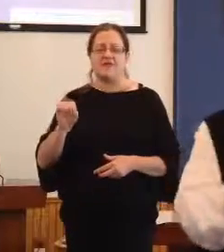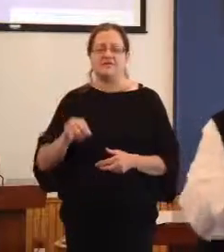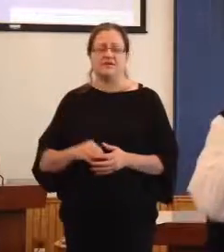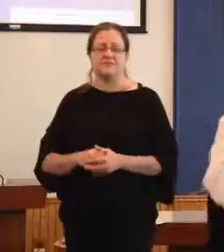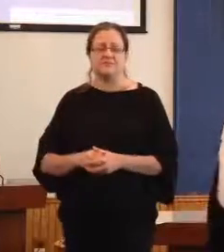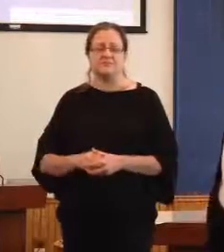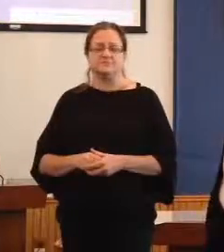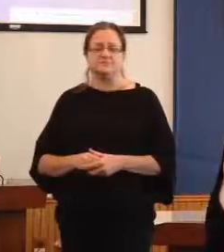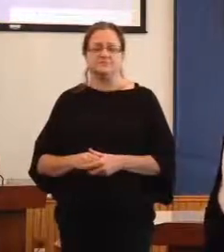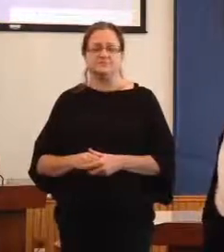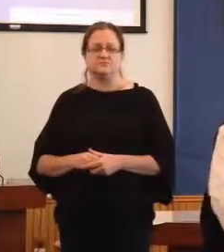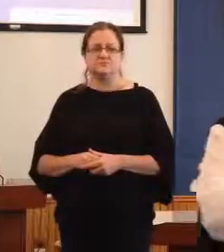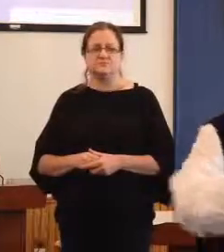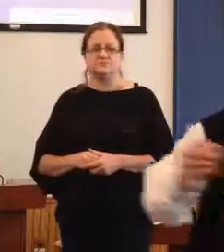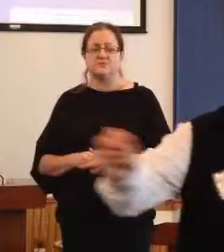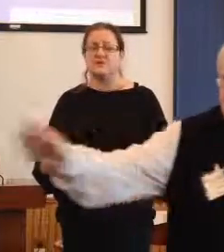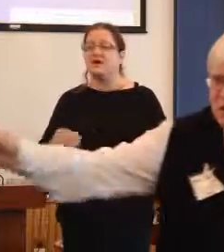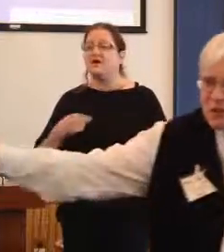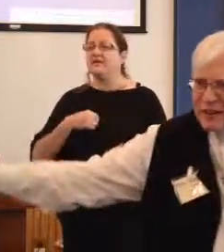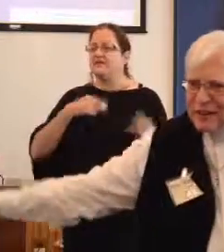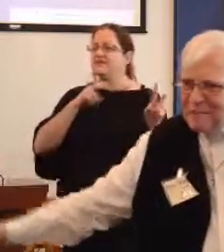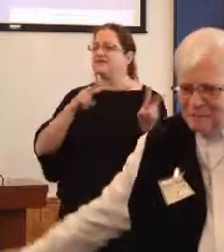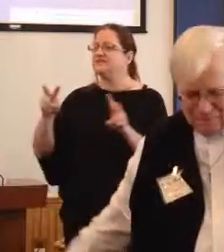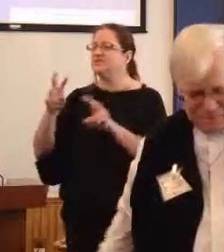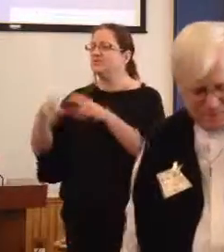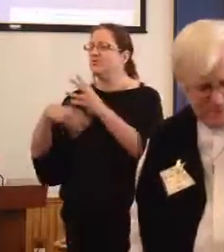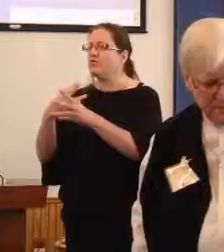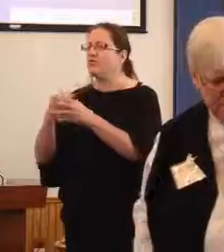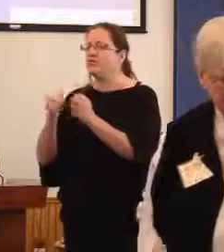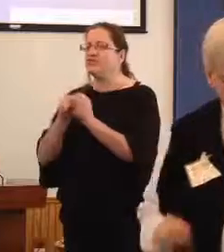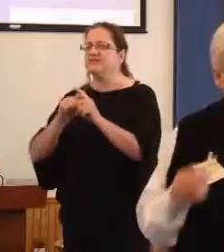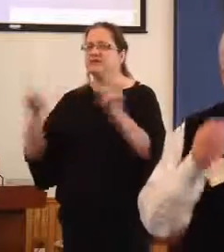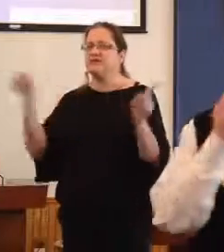And then we see the world differently